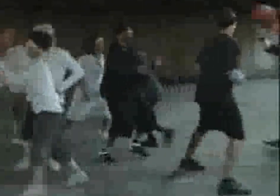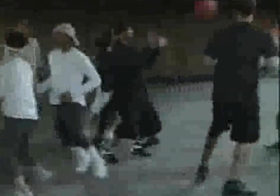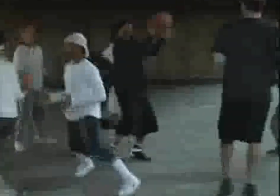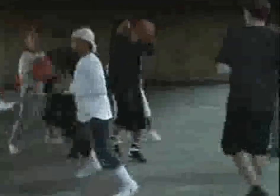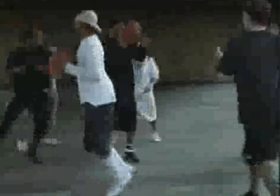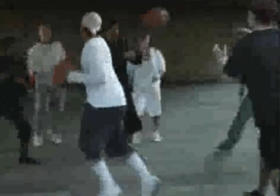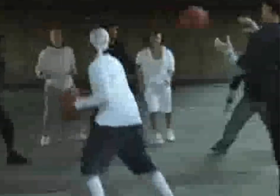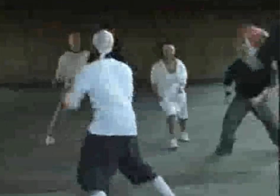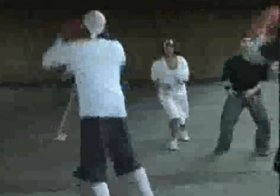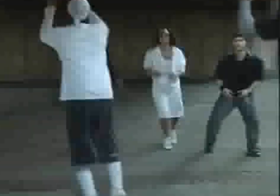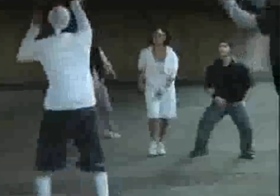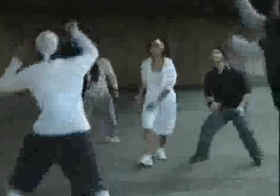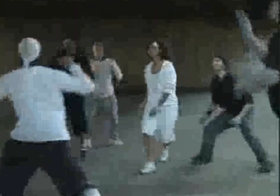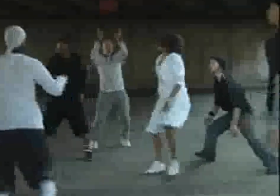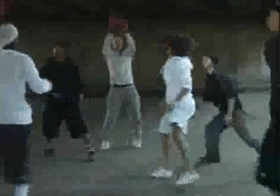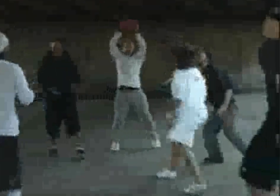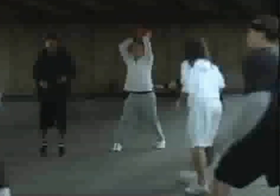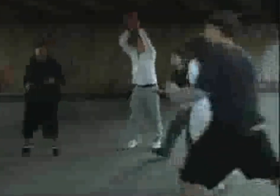Go!